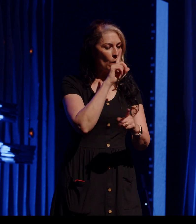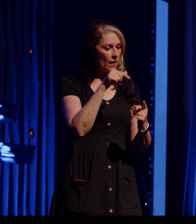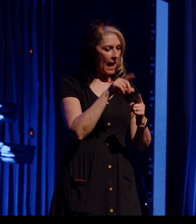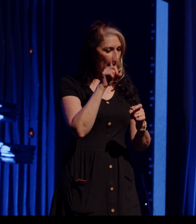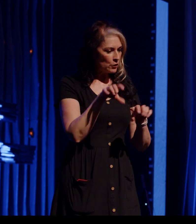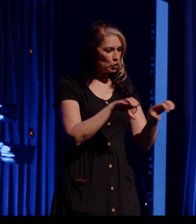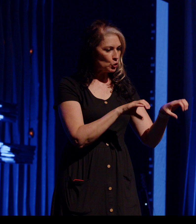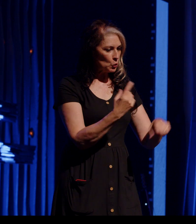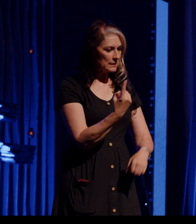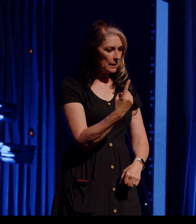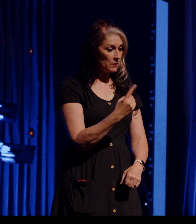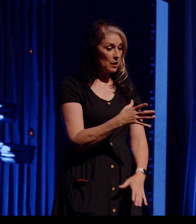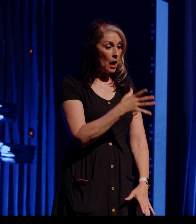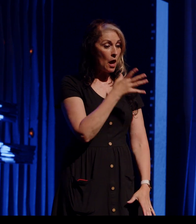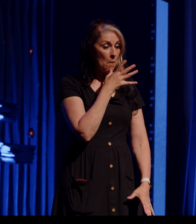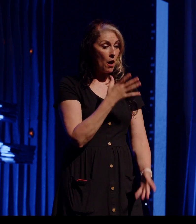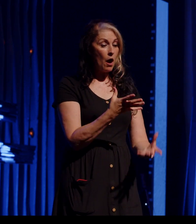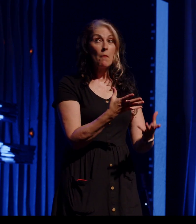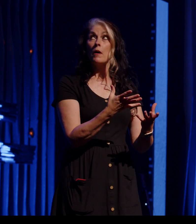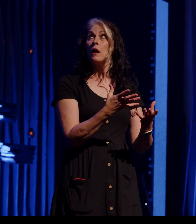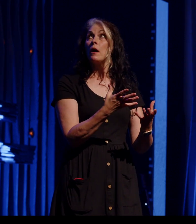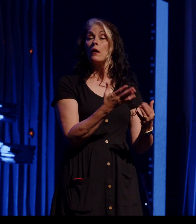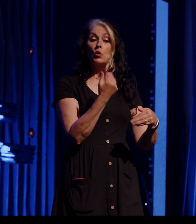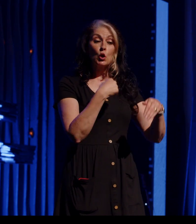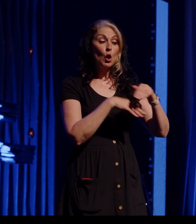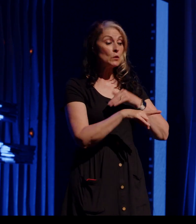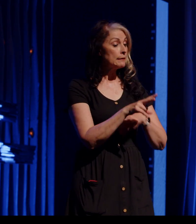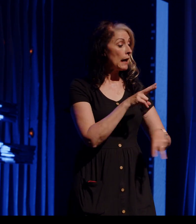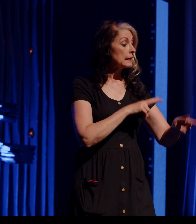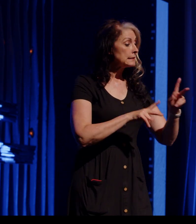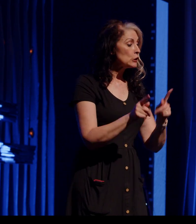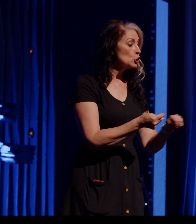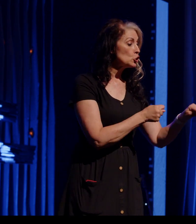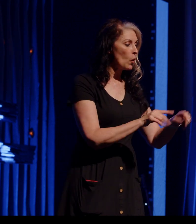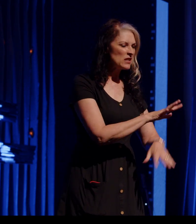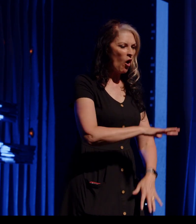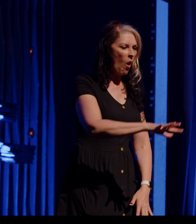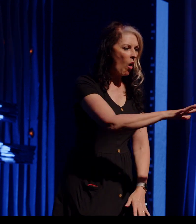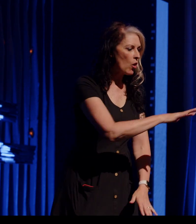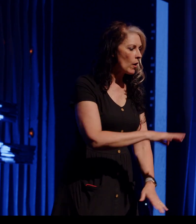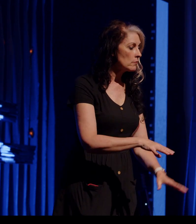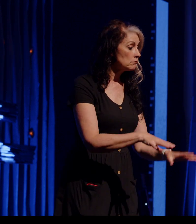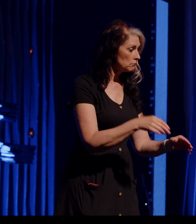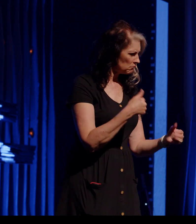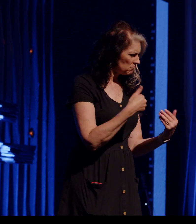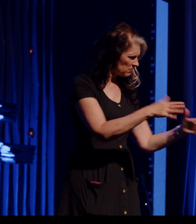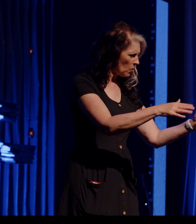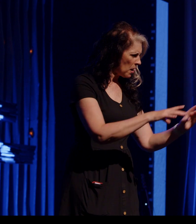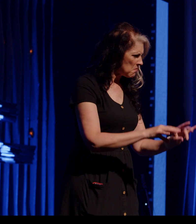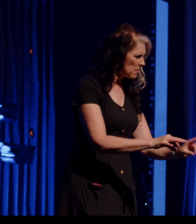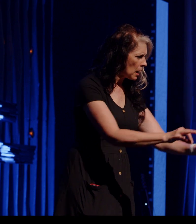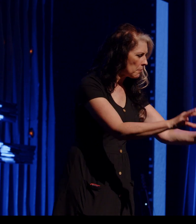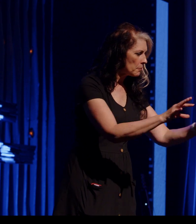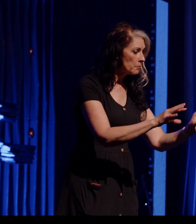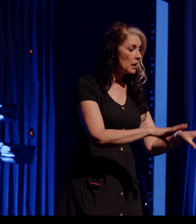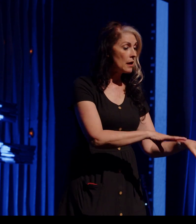do something. A mom walks in and sees toys on the floor and says, pick up the toys. And she walks out. 5